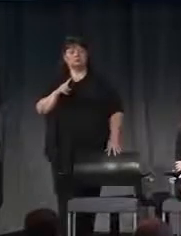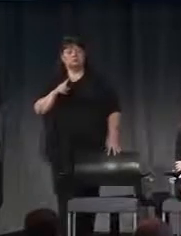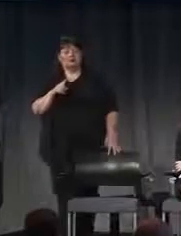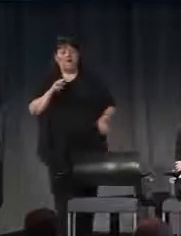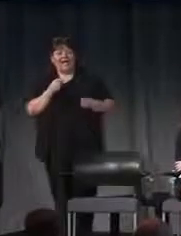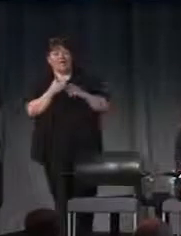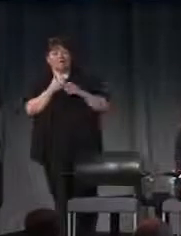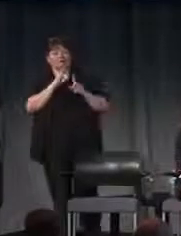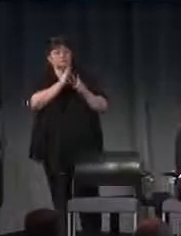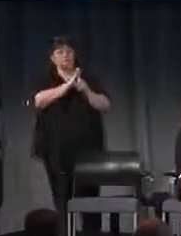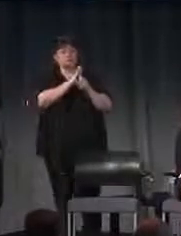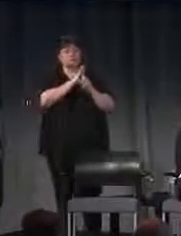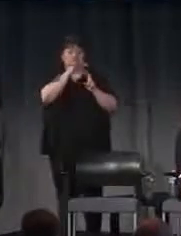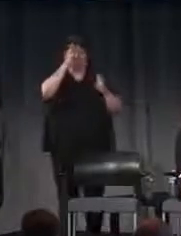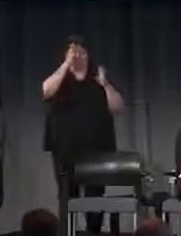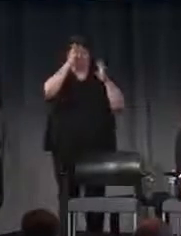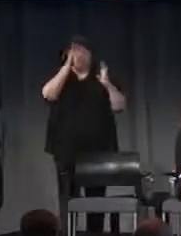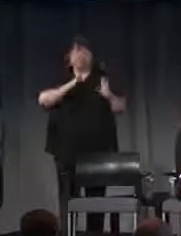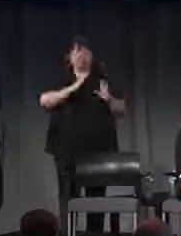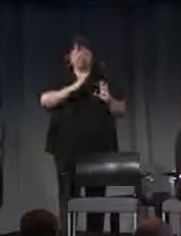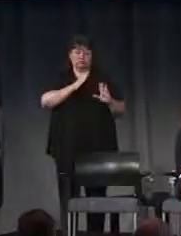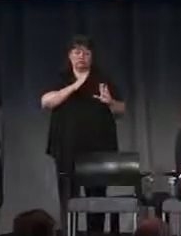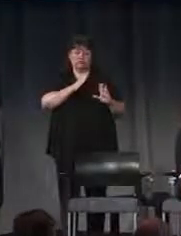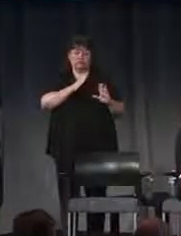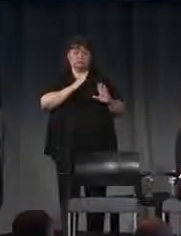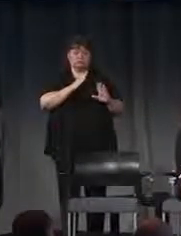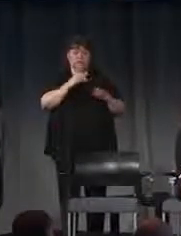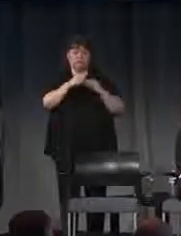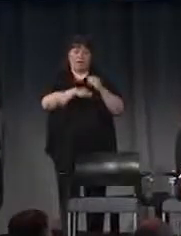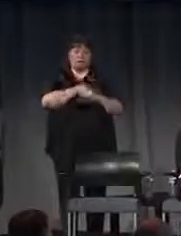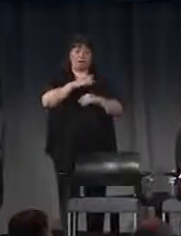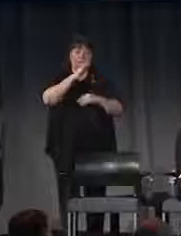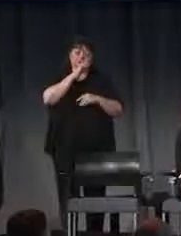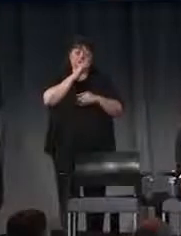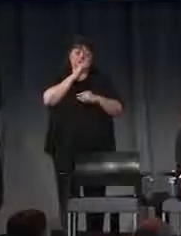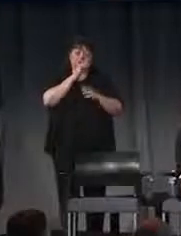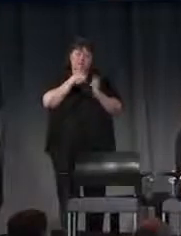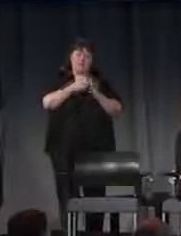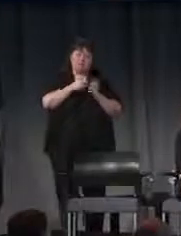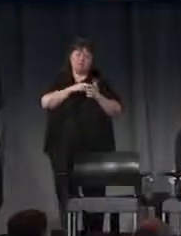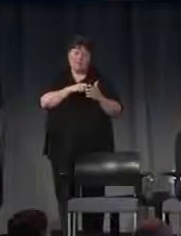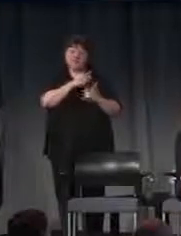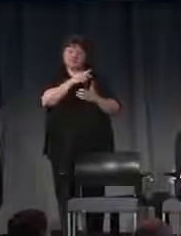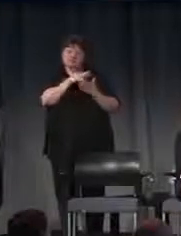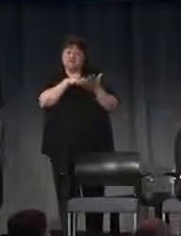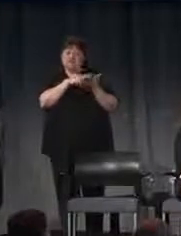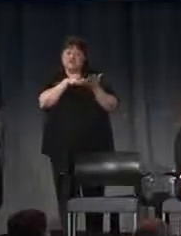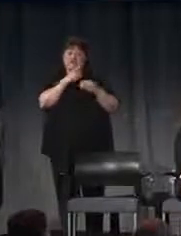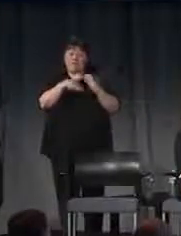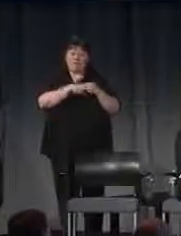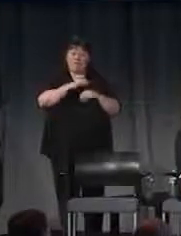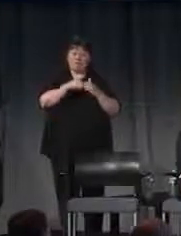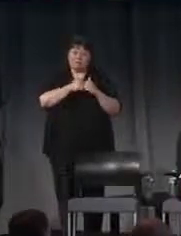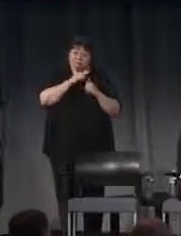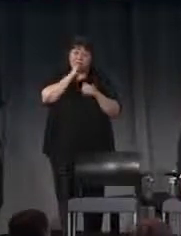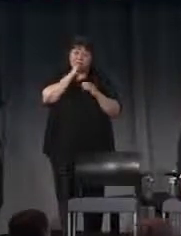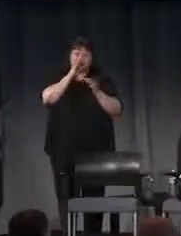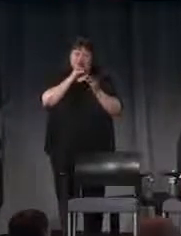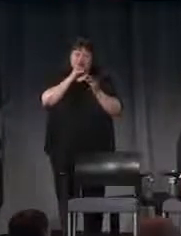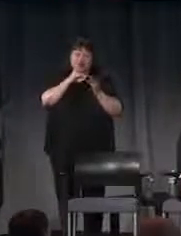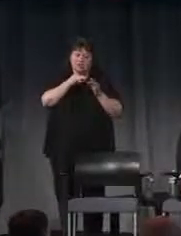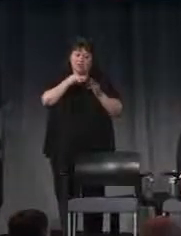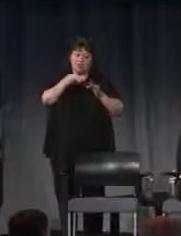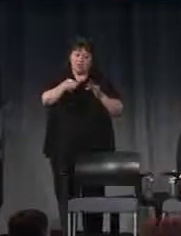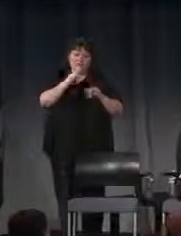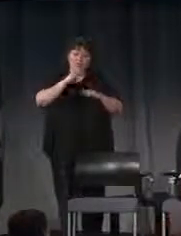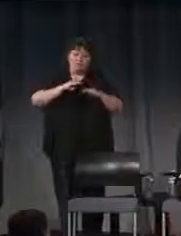own experience of speech delay and his own reading of theories about speech delay informed some